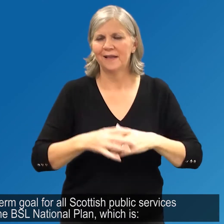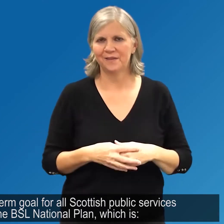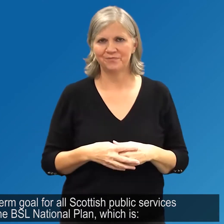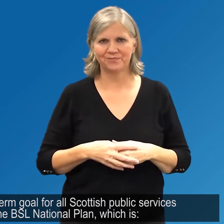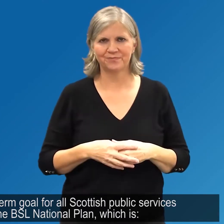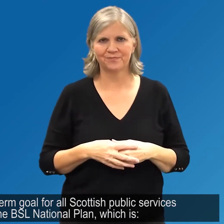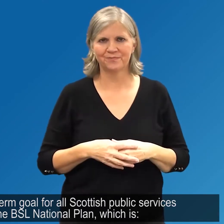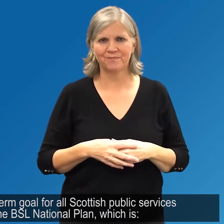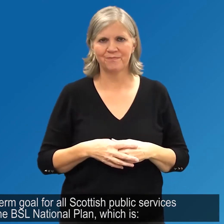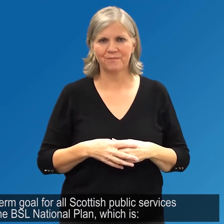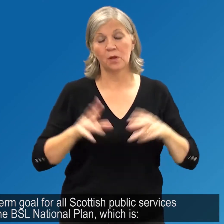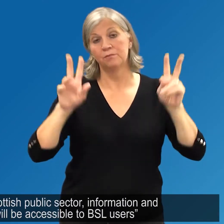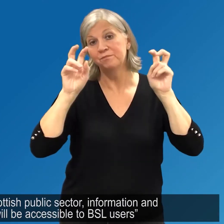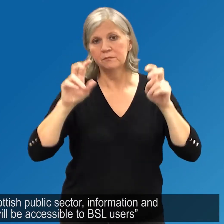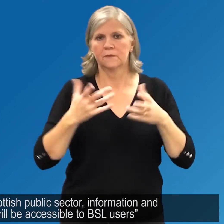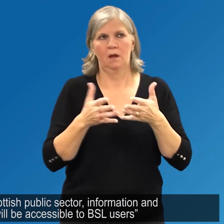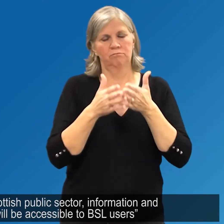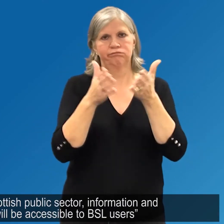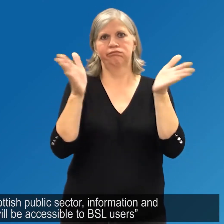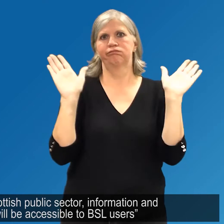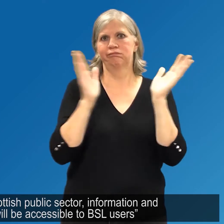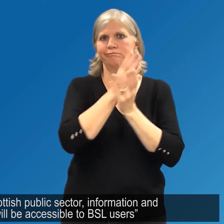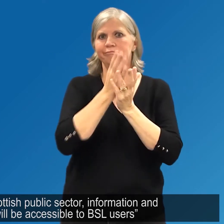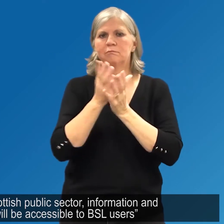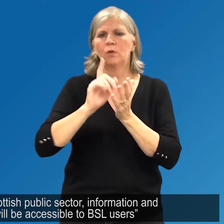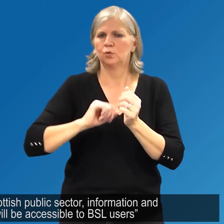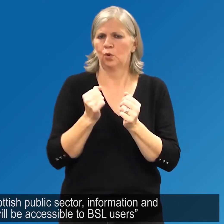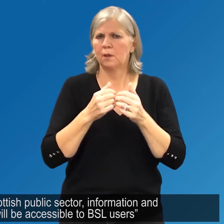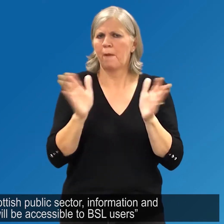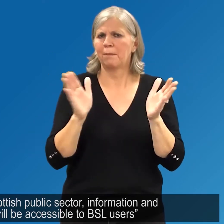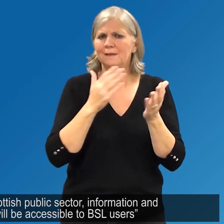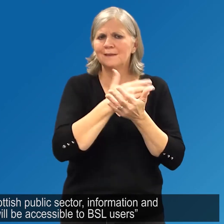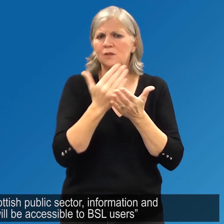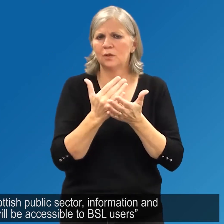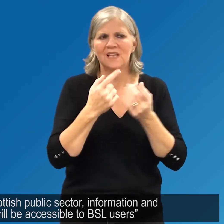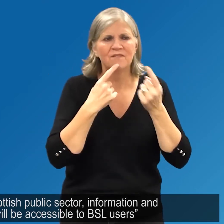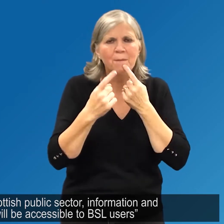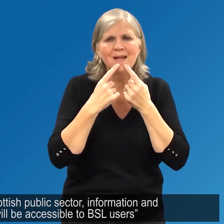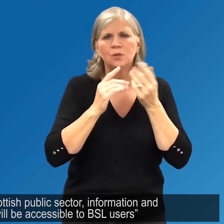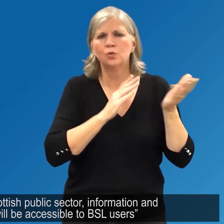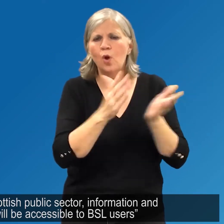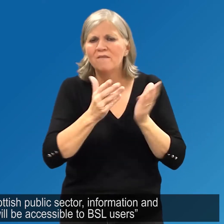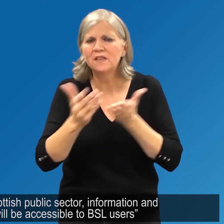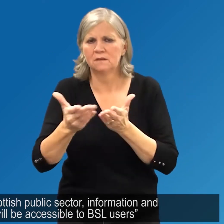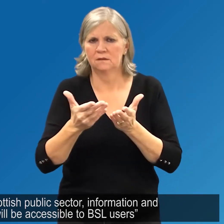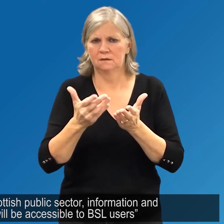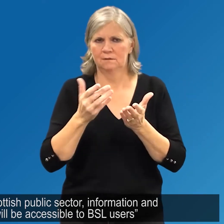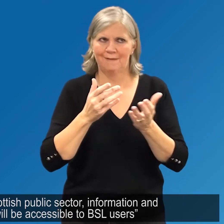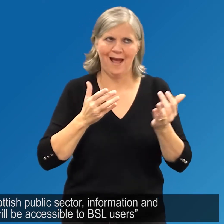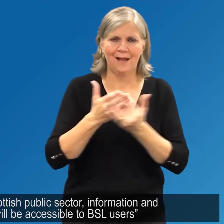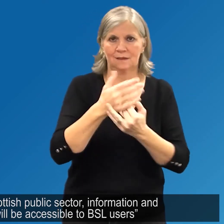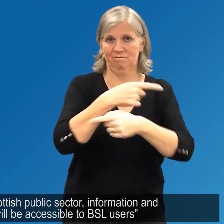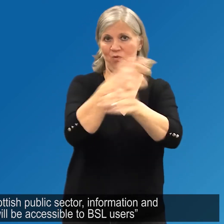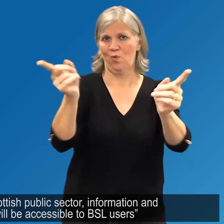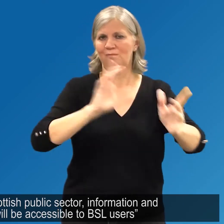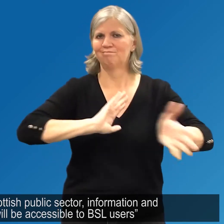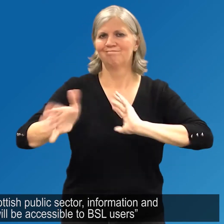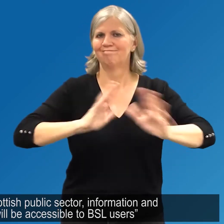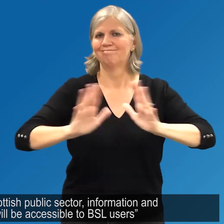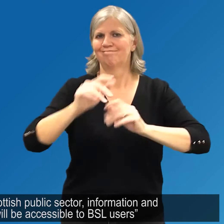public services set out in the BSL National Plan, which is, across the public sector, information and services will be